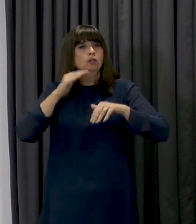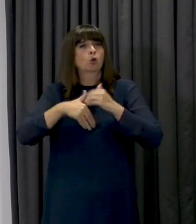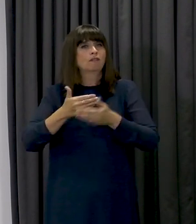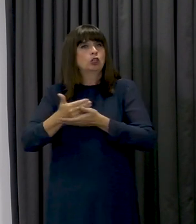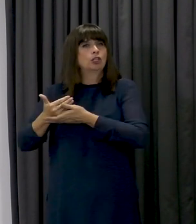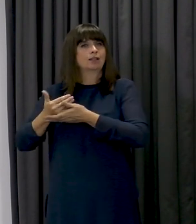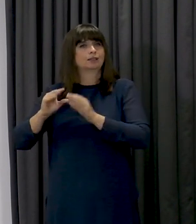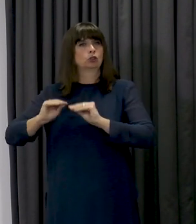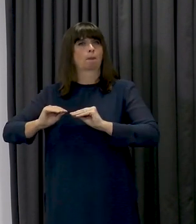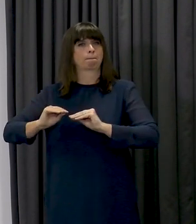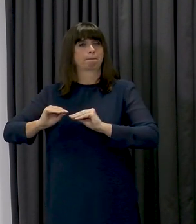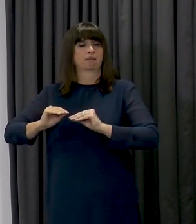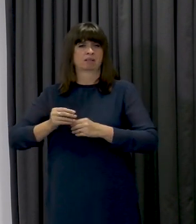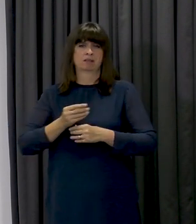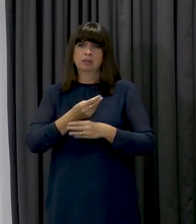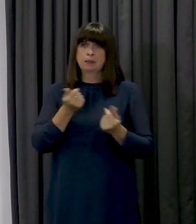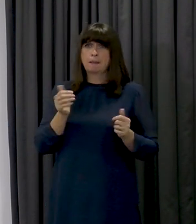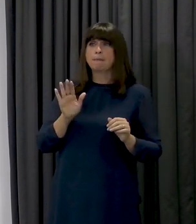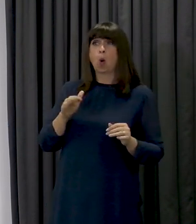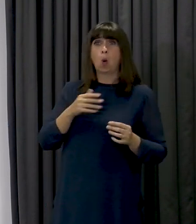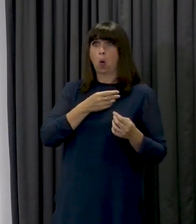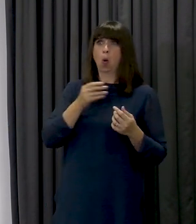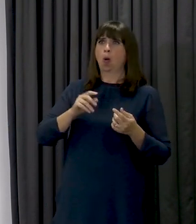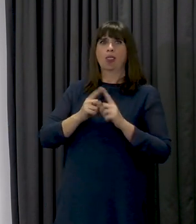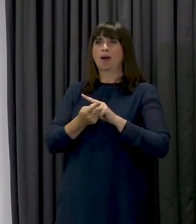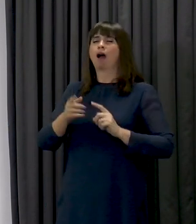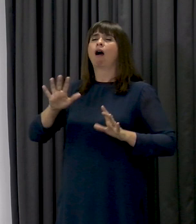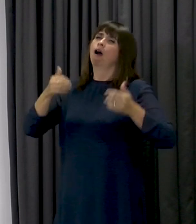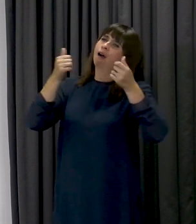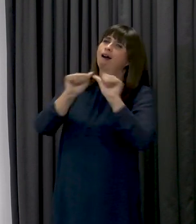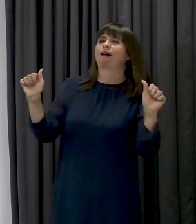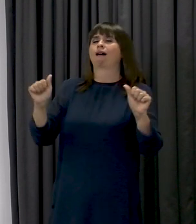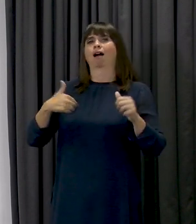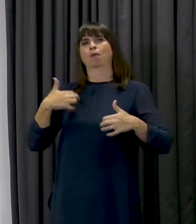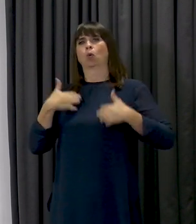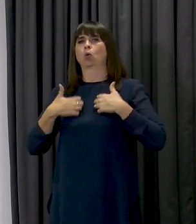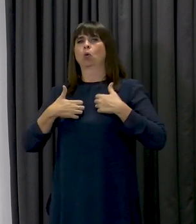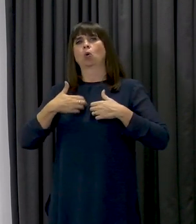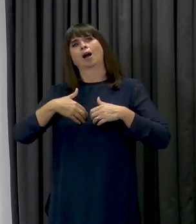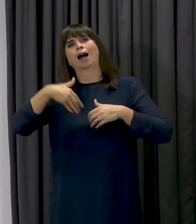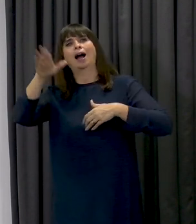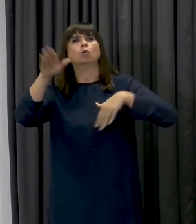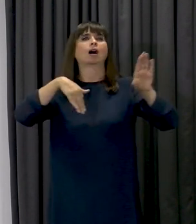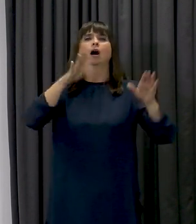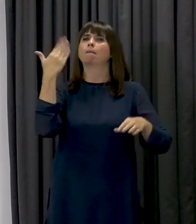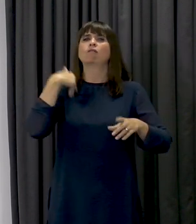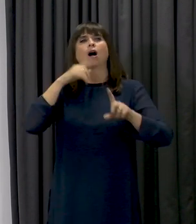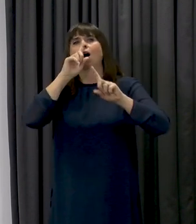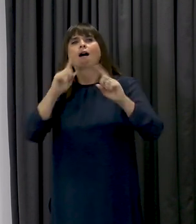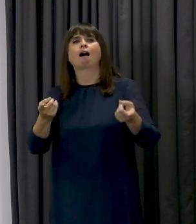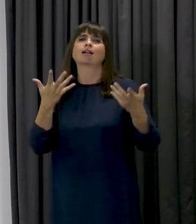had messages from people telling me how much they are looking forward to being able to resume parts of life that have been denied to